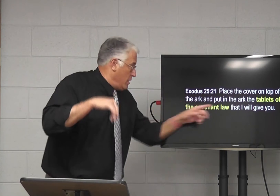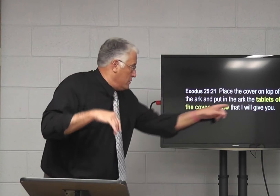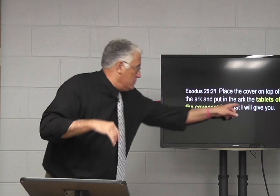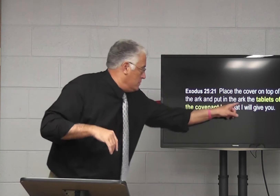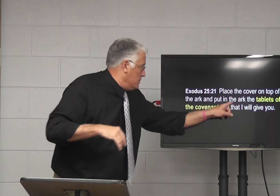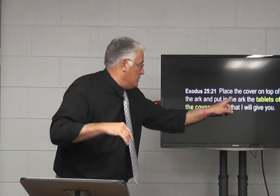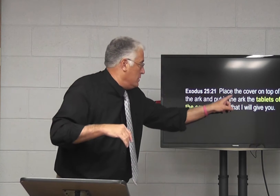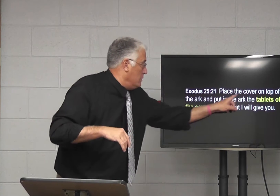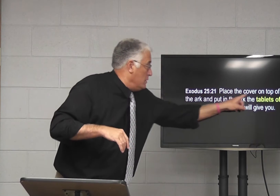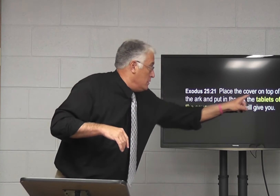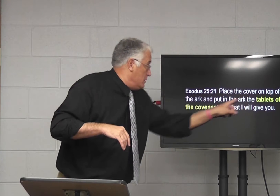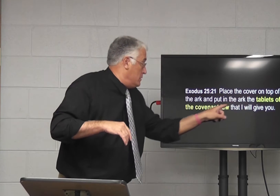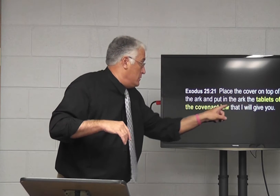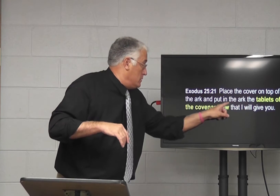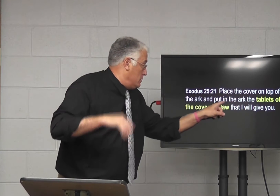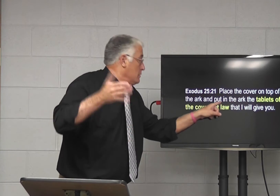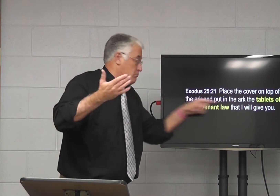So back to Exodus